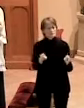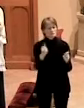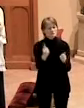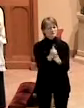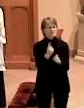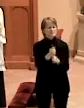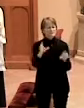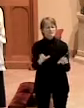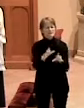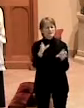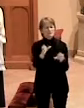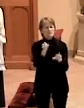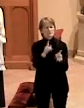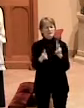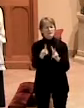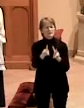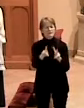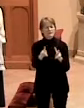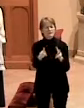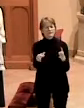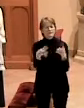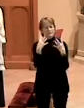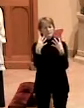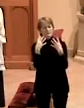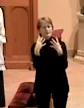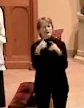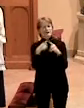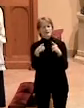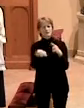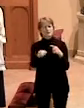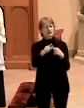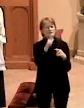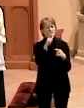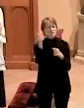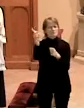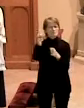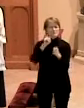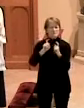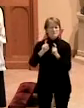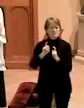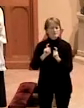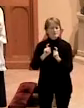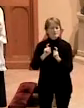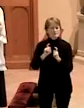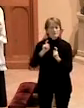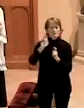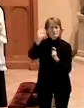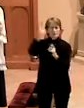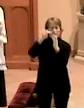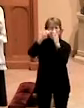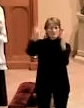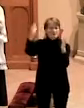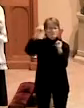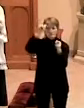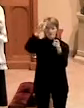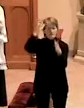see them. Otherwise, you will have no recompense from your Heavenly